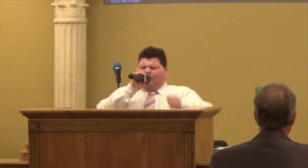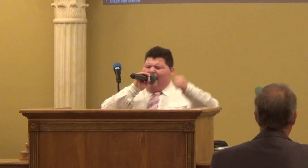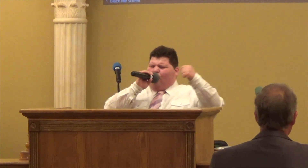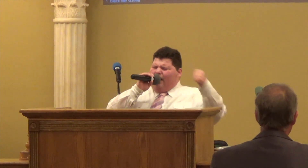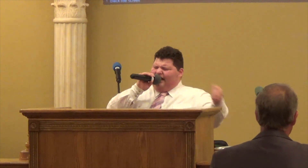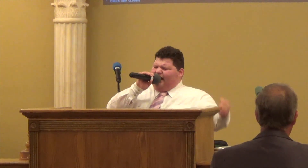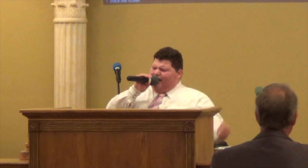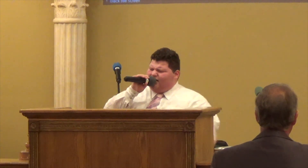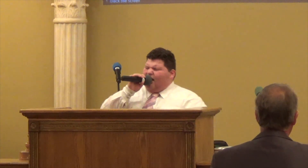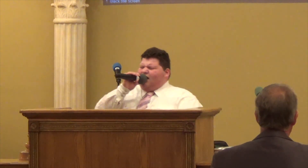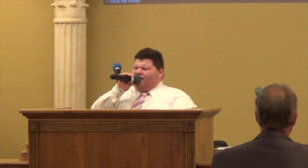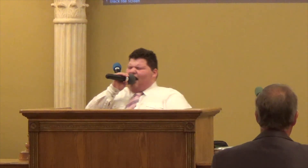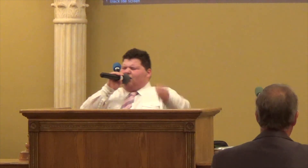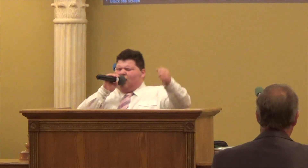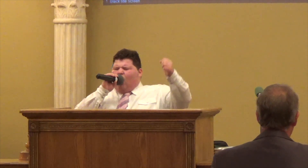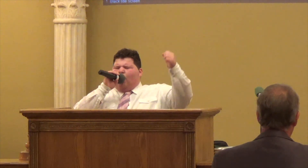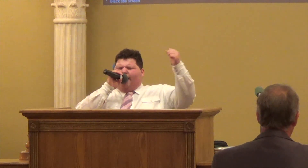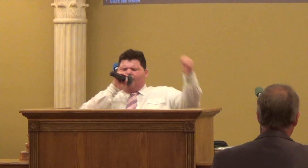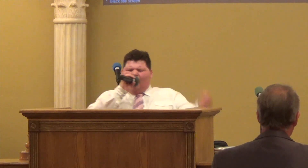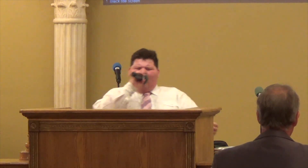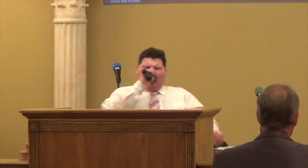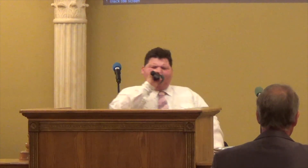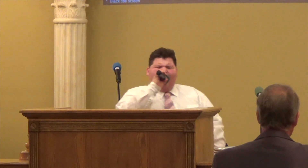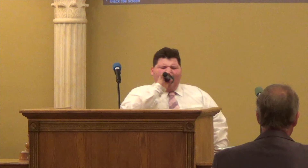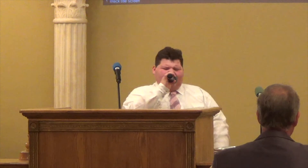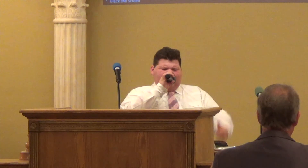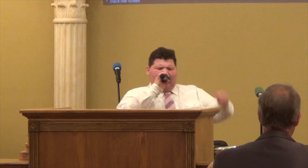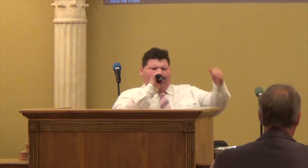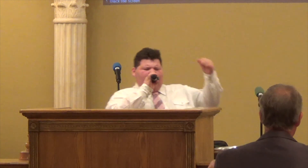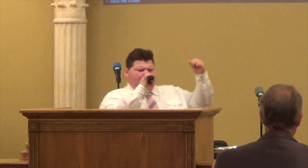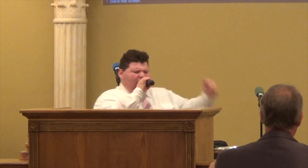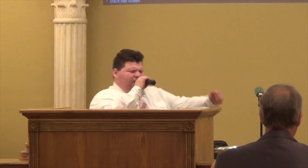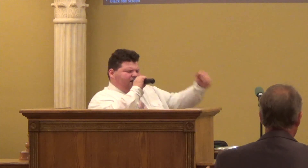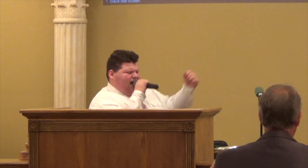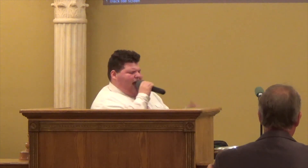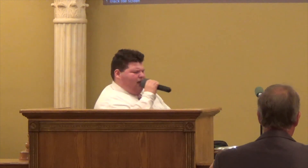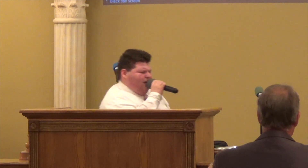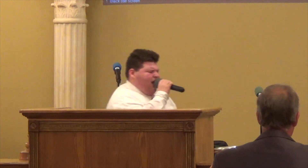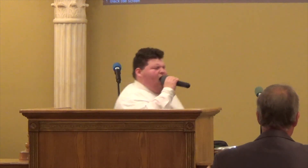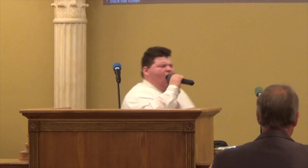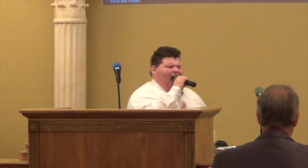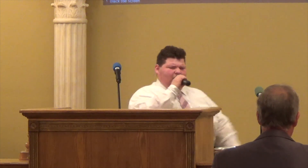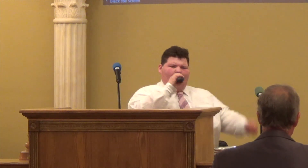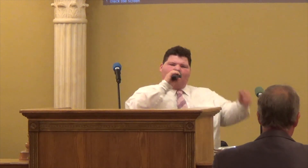I don't care when it is, because I know when it comes, it's gonna be the perfect